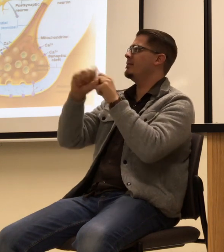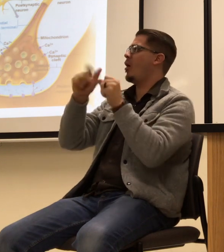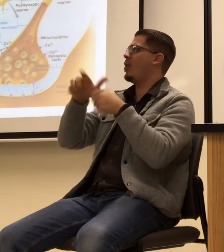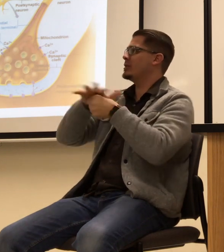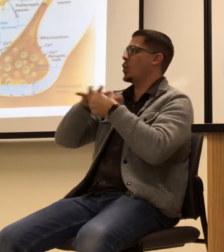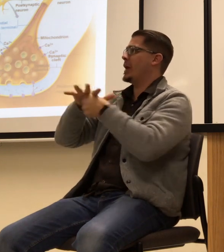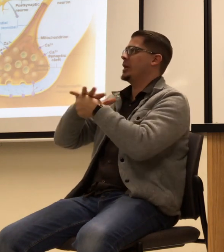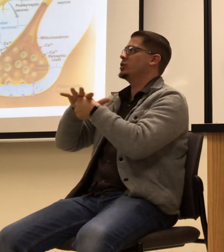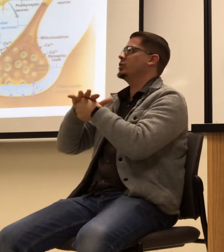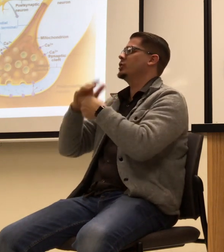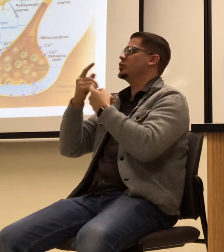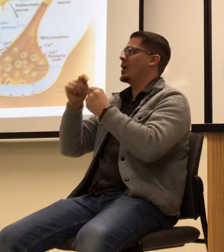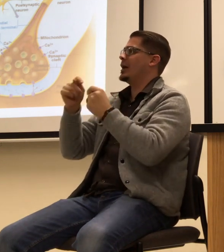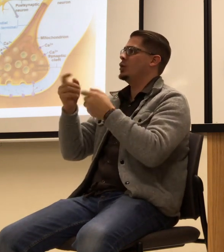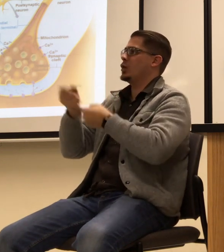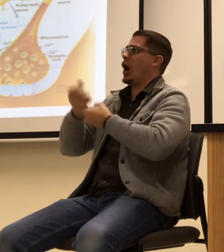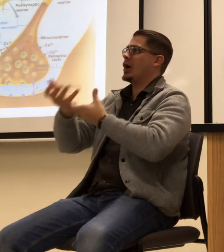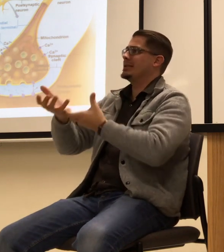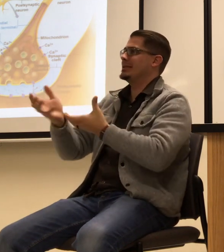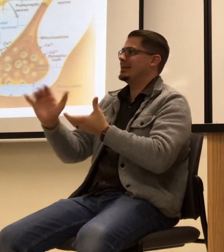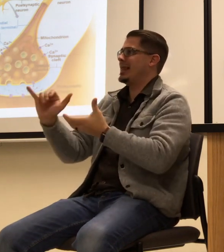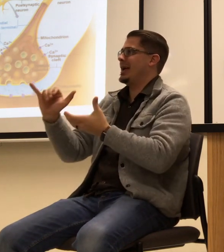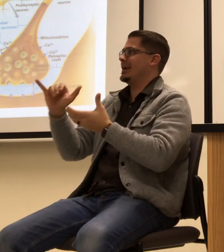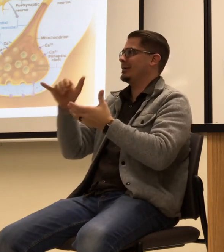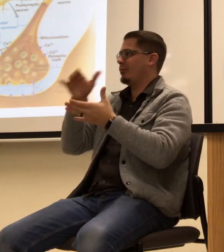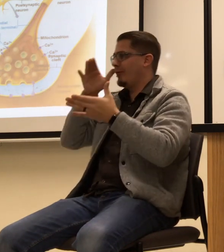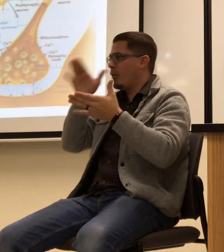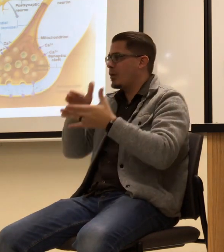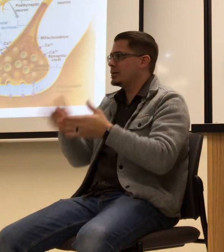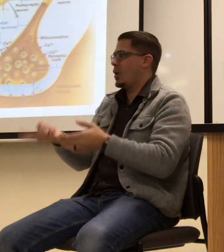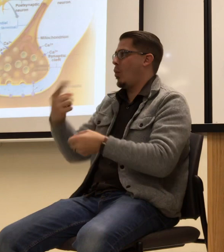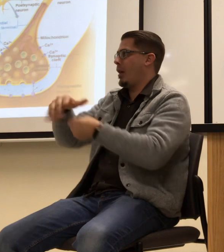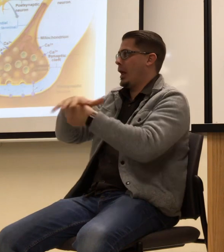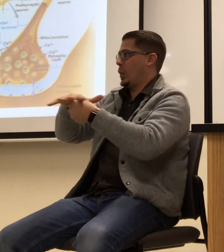You're trying to get it to like kind of focus